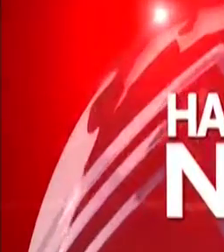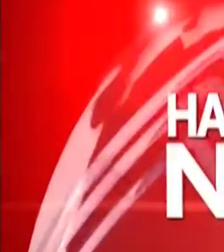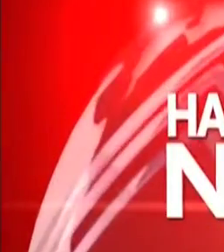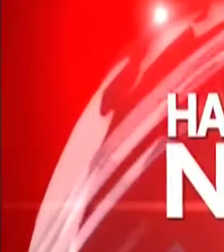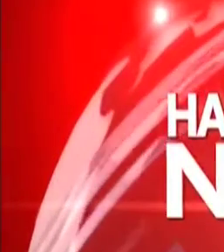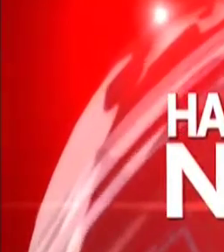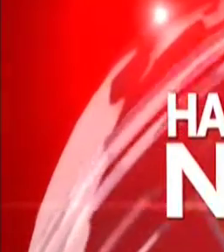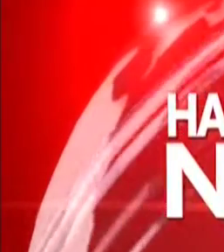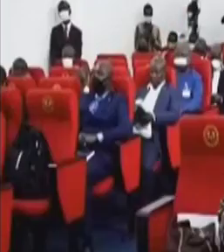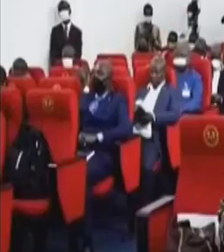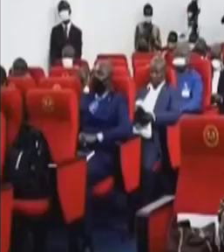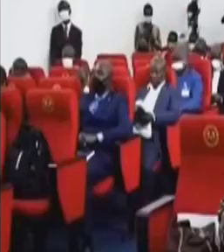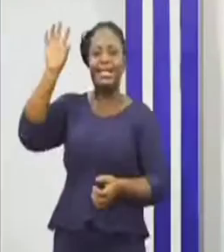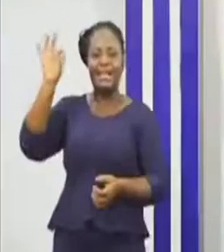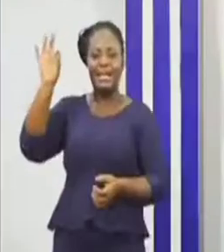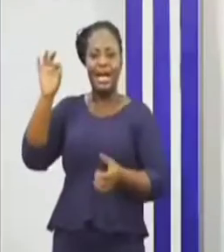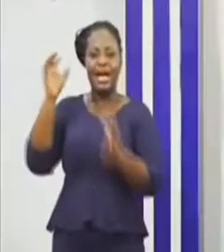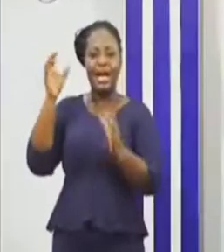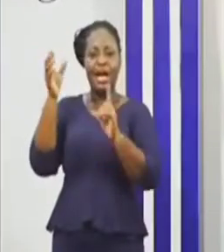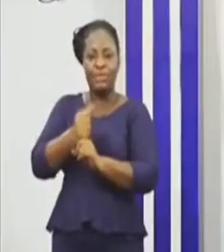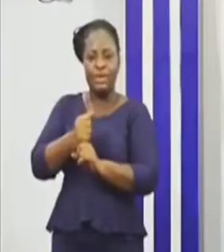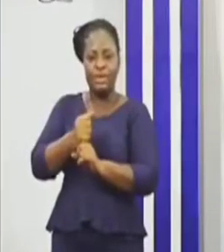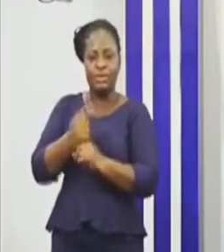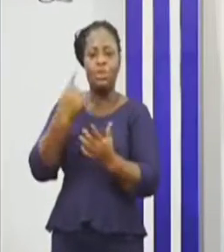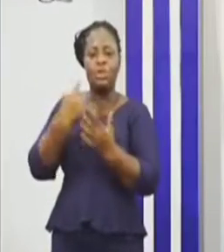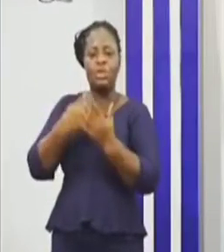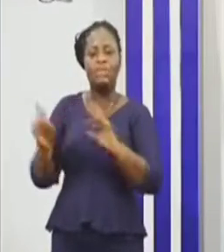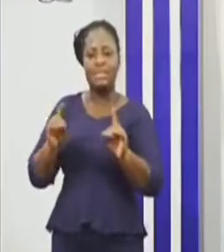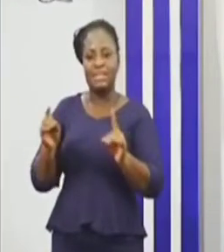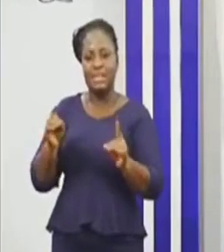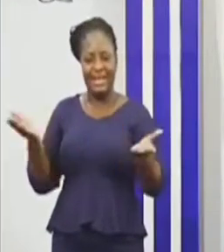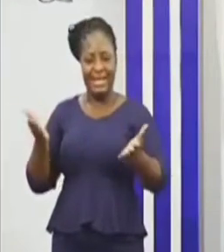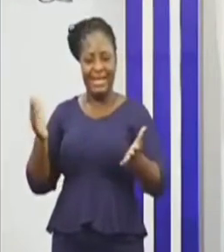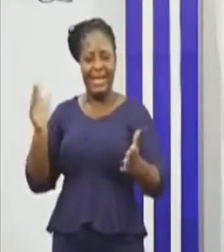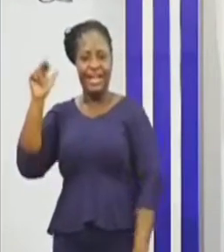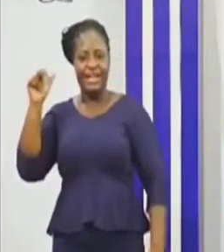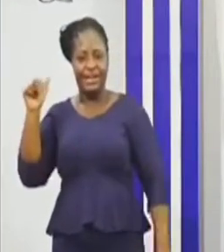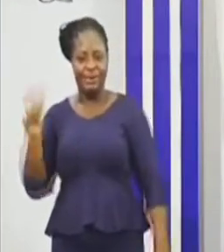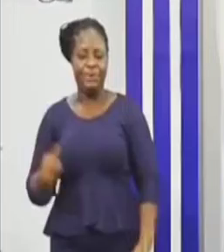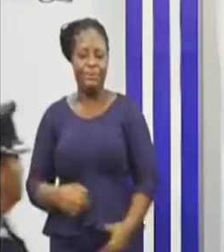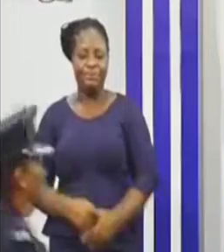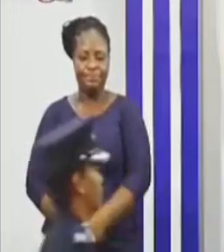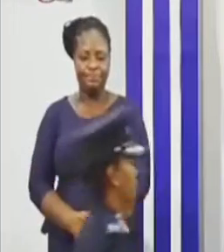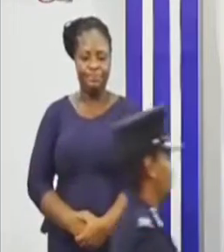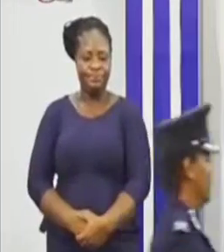some of the revelers in Accra, and what is being done about some of those who breached in Accra?